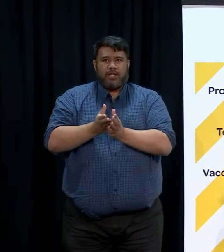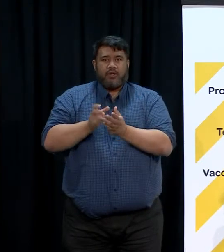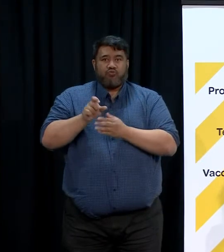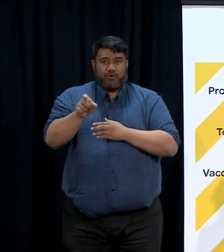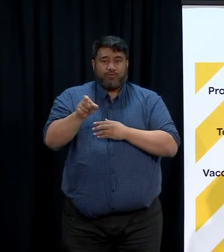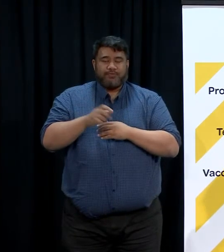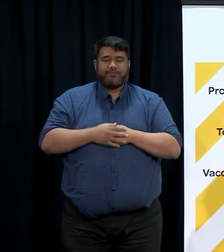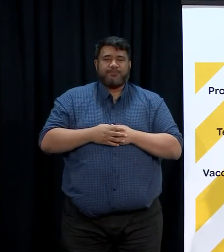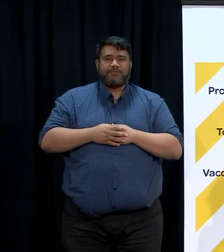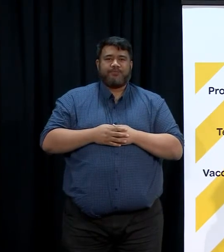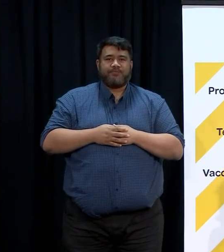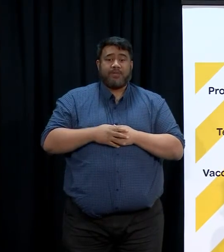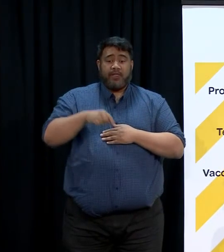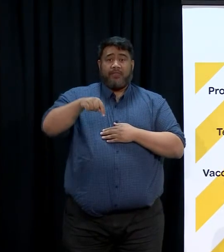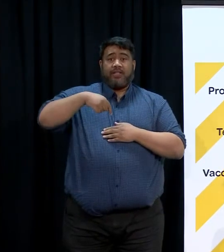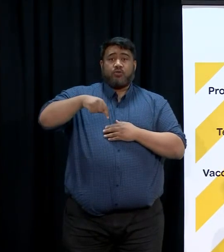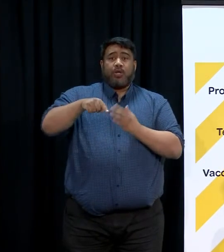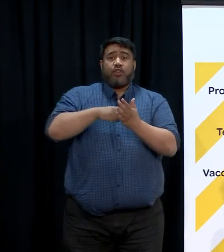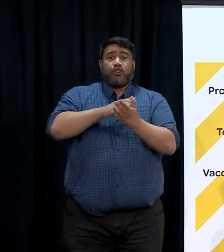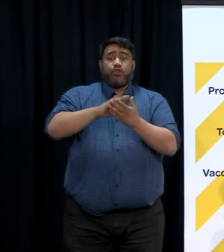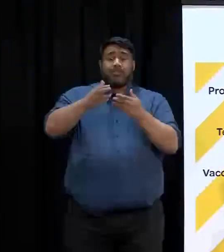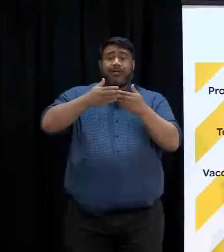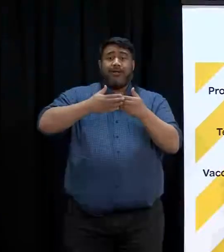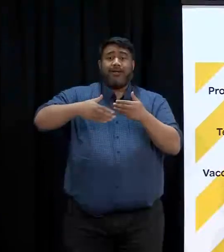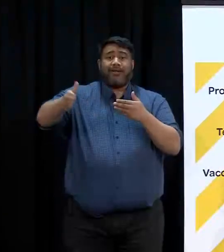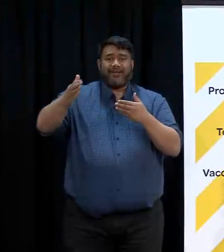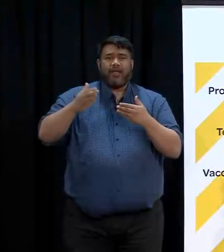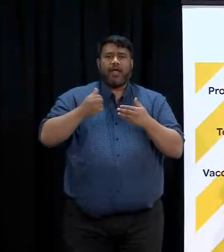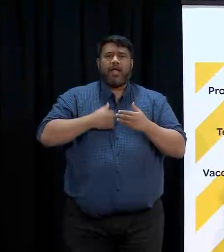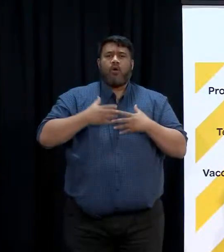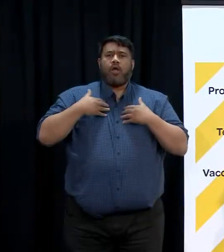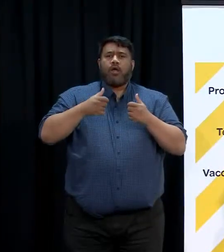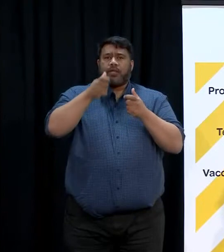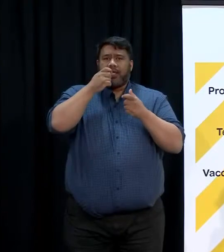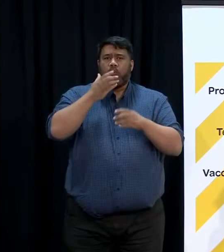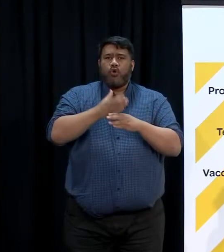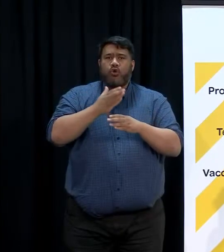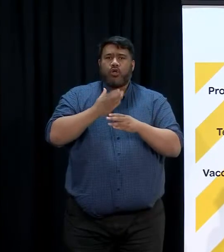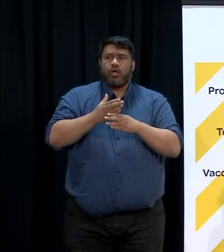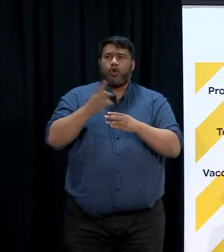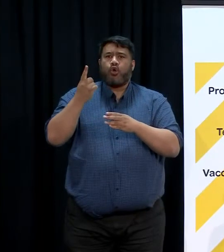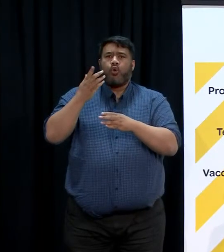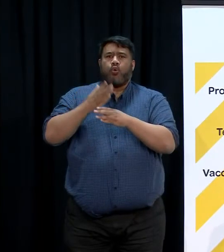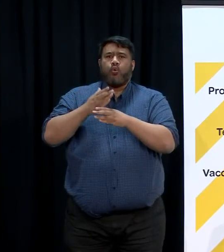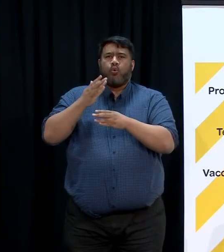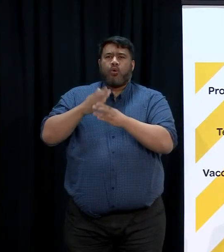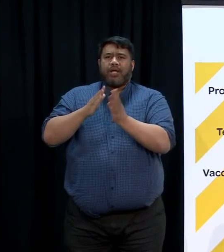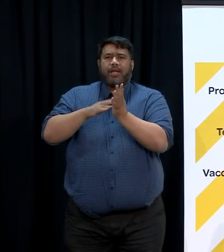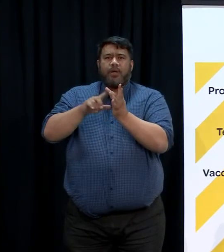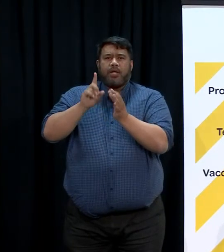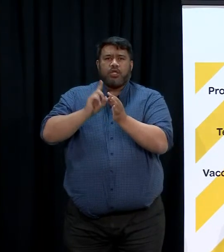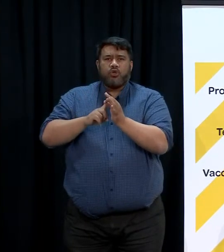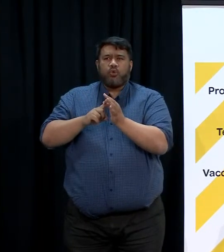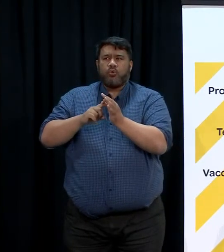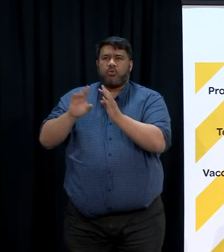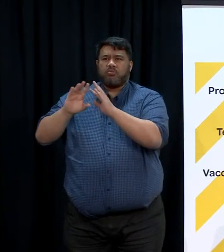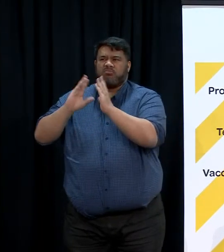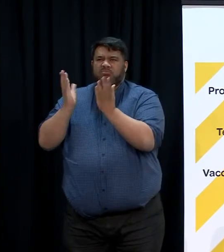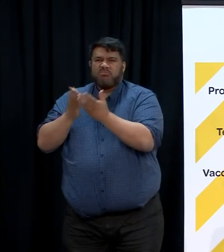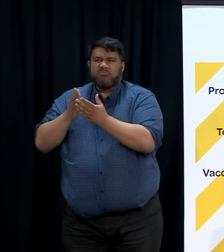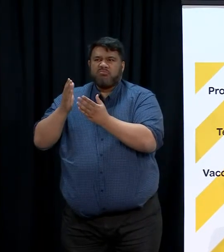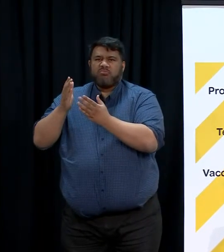From Thursday this week, healthcare workers in our managed isolation and quarantine facilities will be allowed to work in other